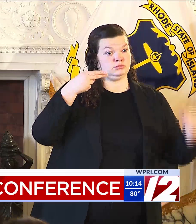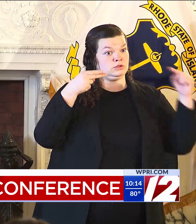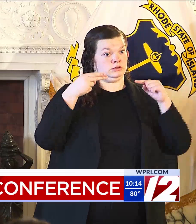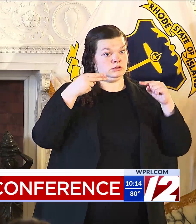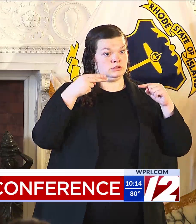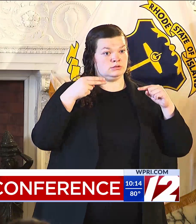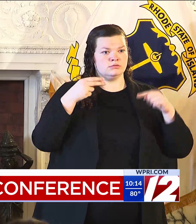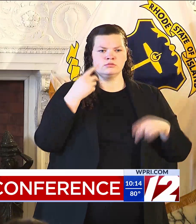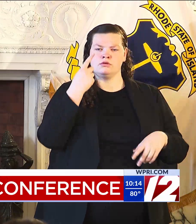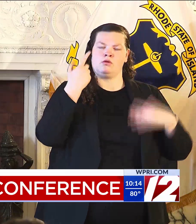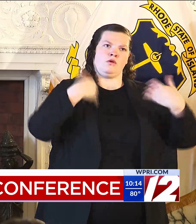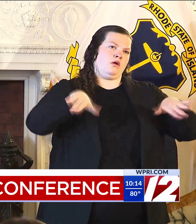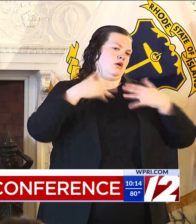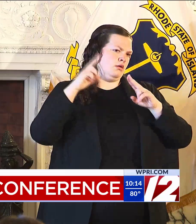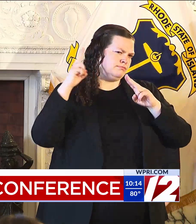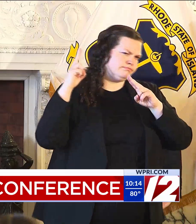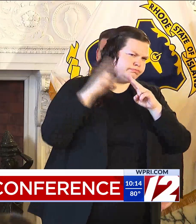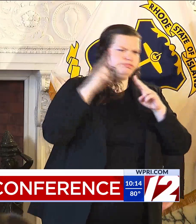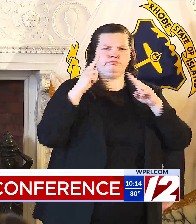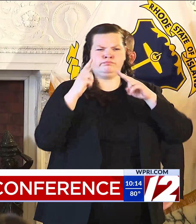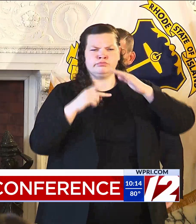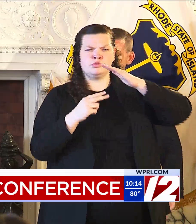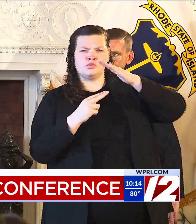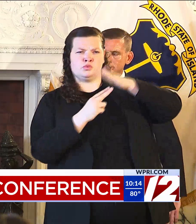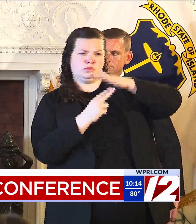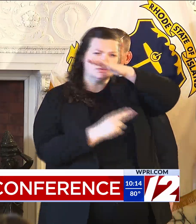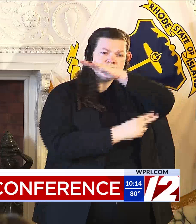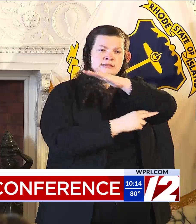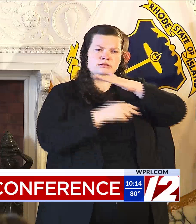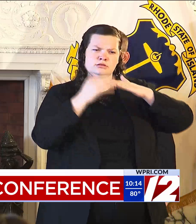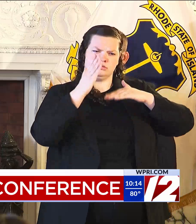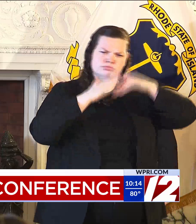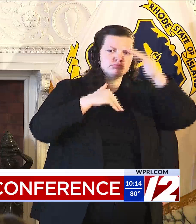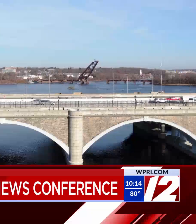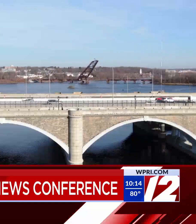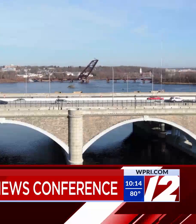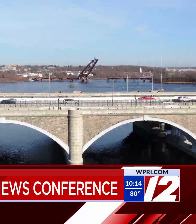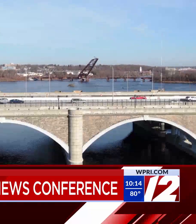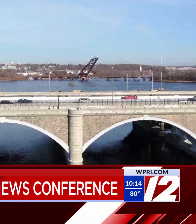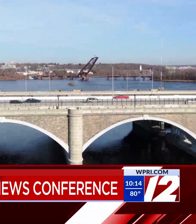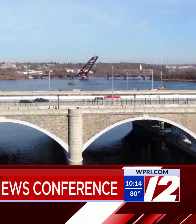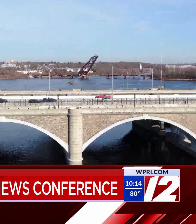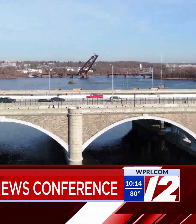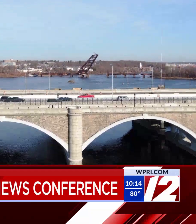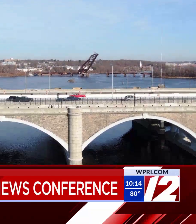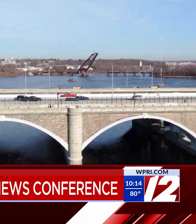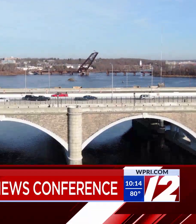in the country and has the experience to get the job done right.